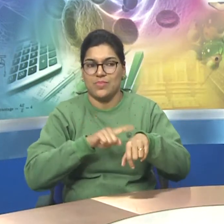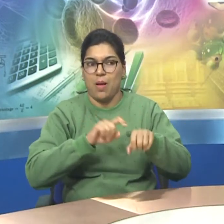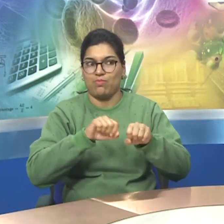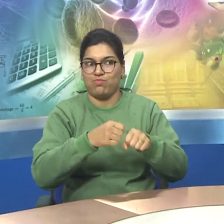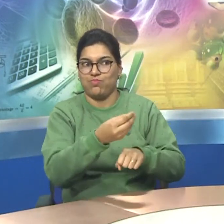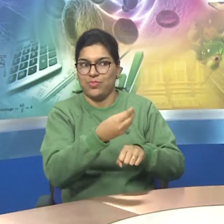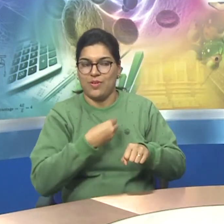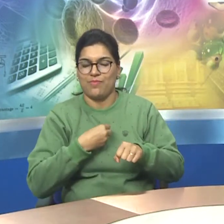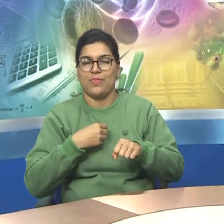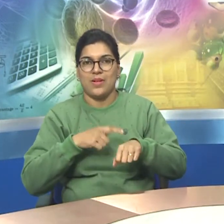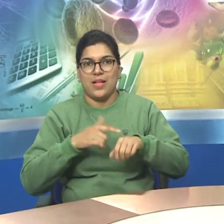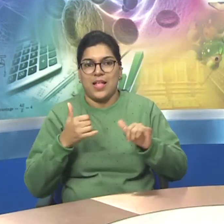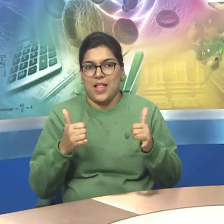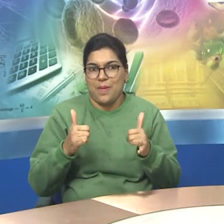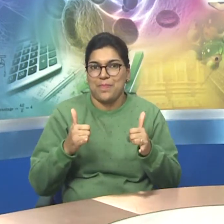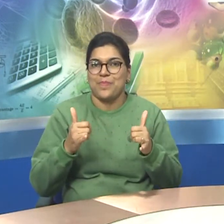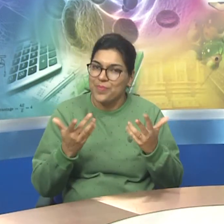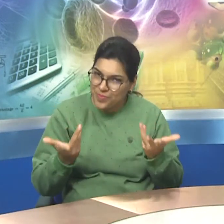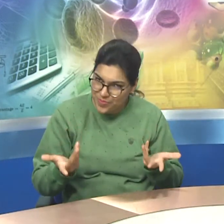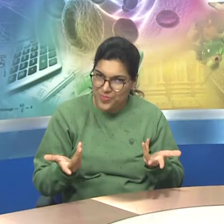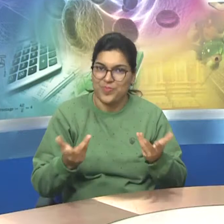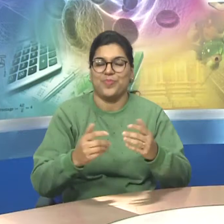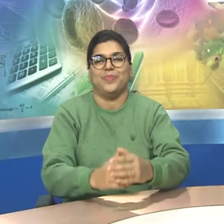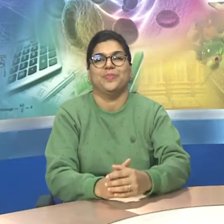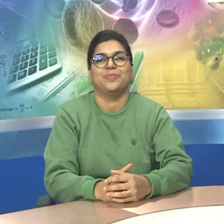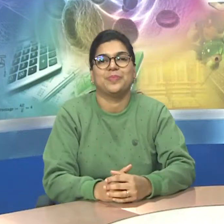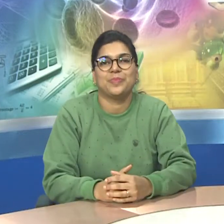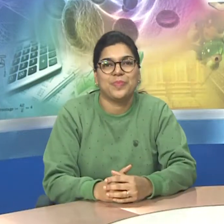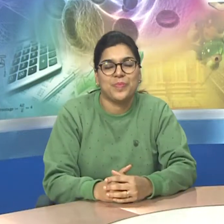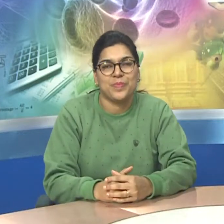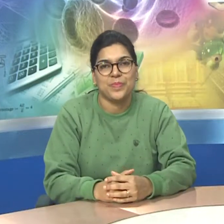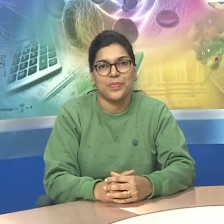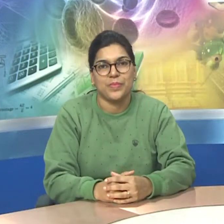which you can play during your free time.